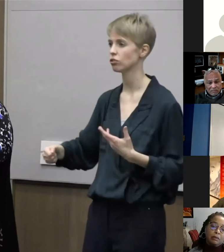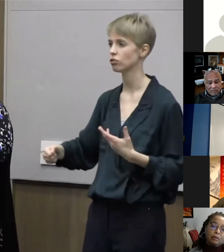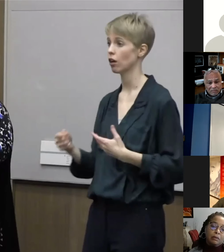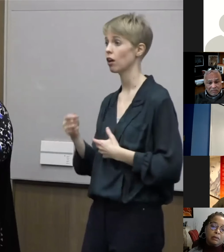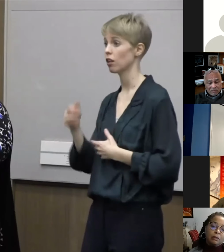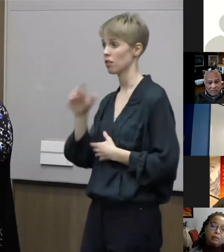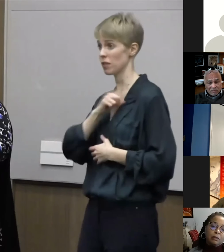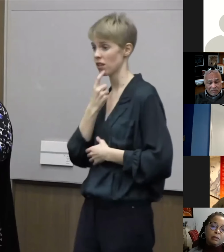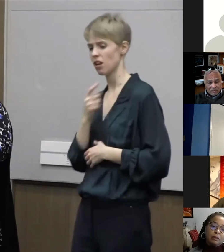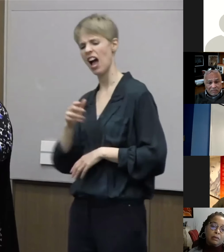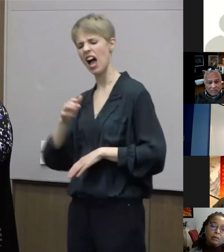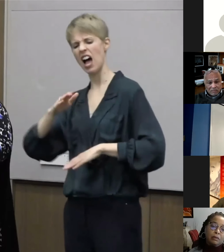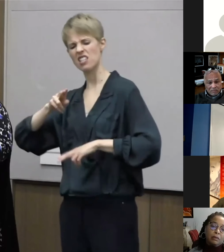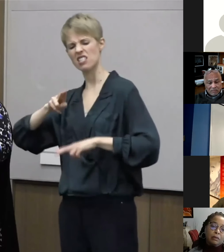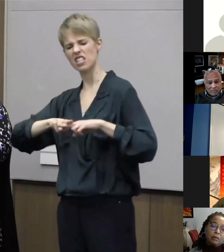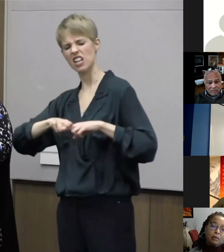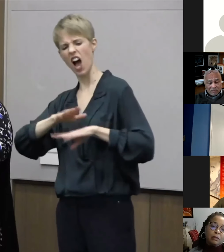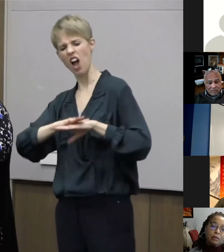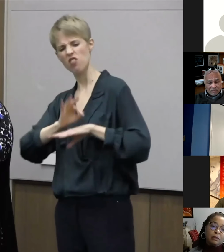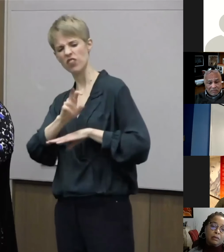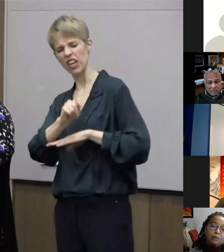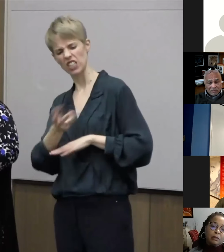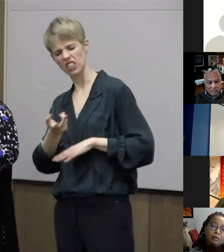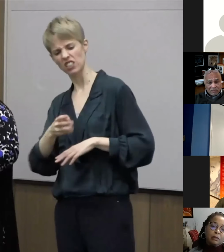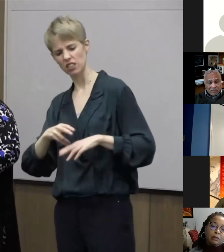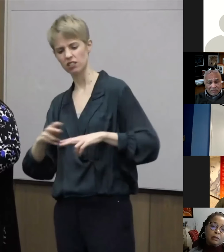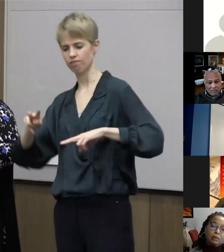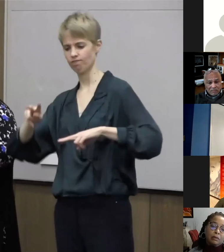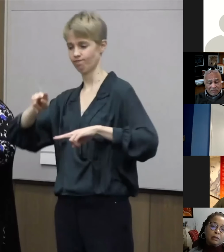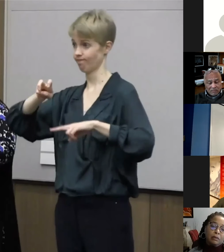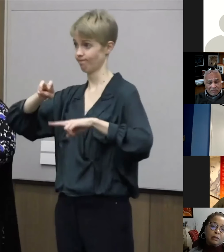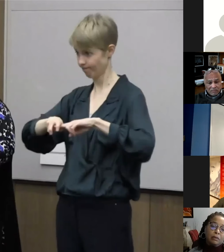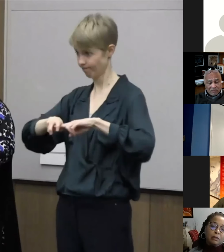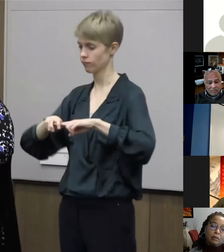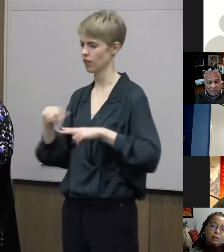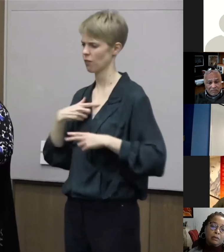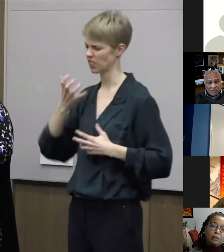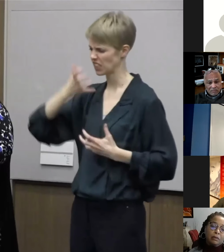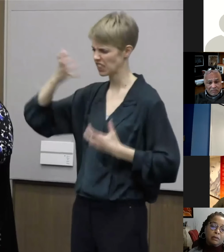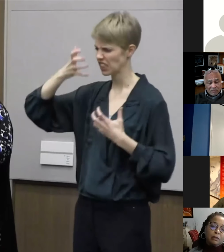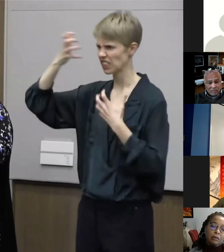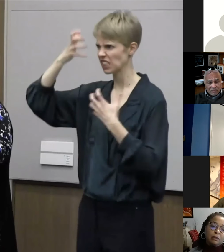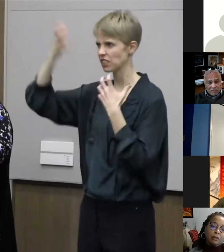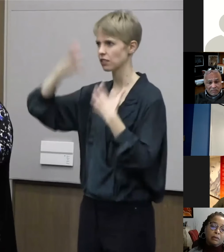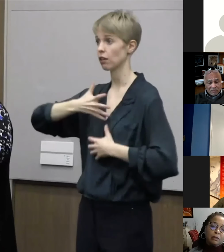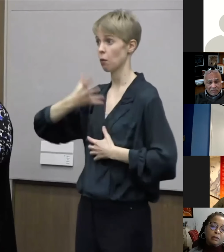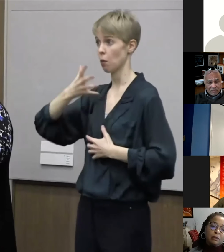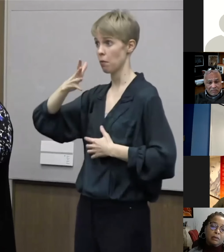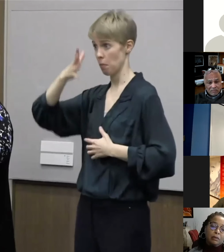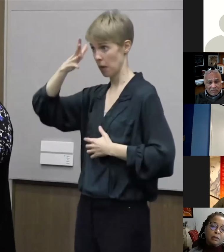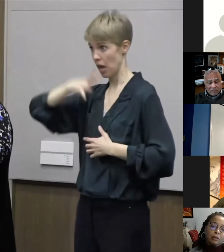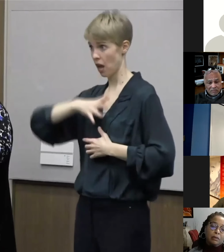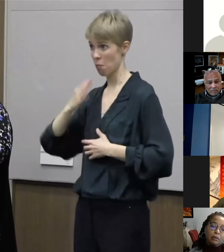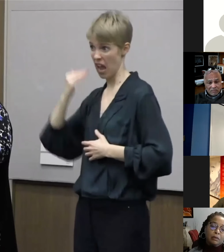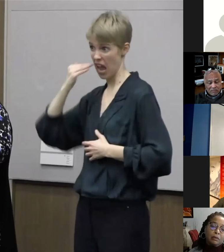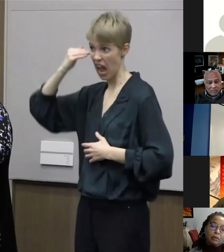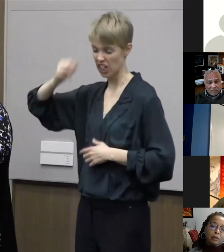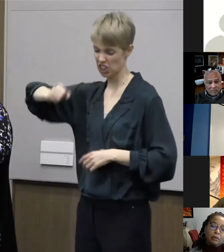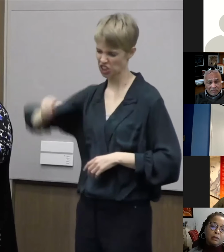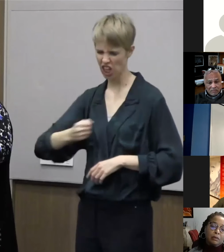my feet to keep me from working my feet. I began to scream, and one white man got up and began to beat me in my head and tell